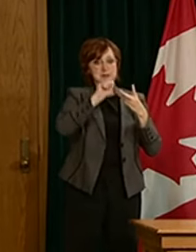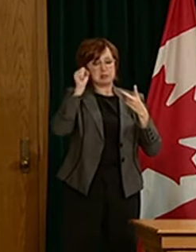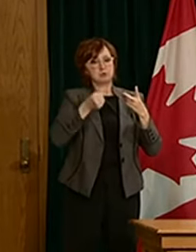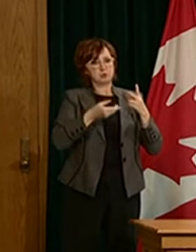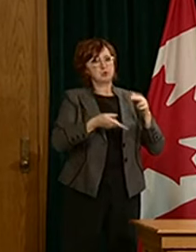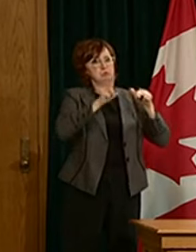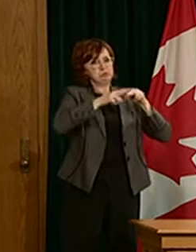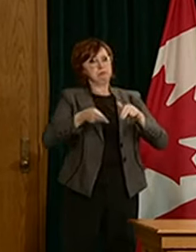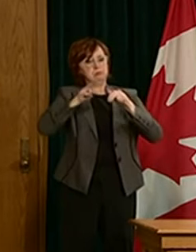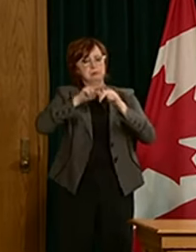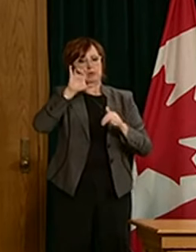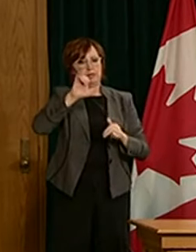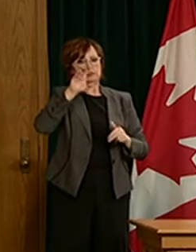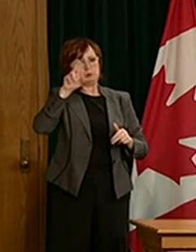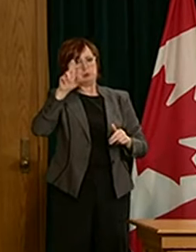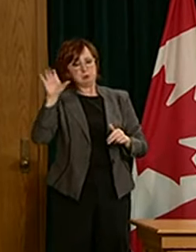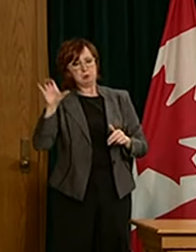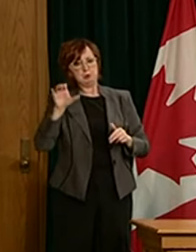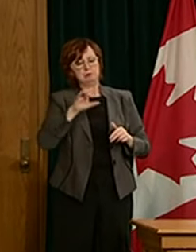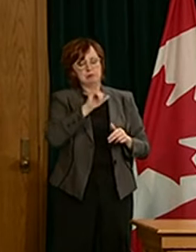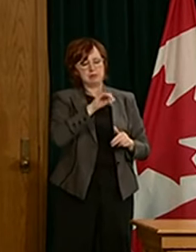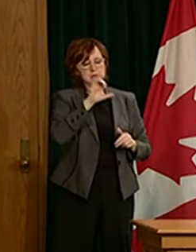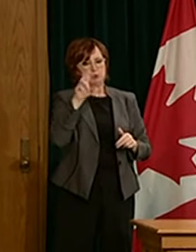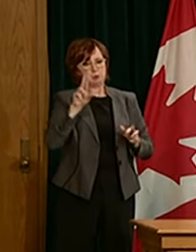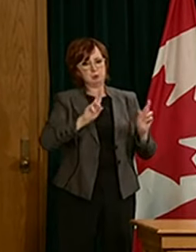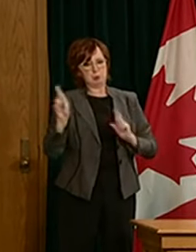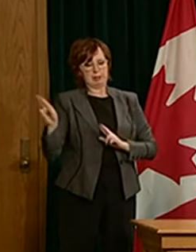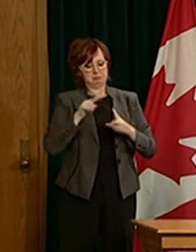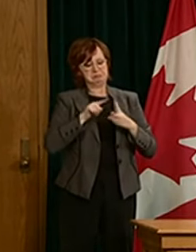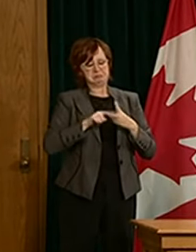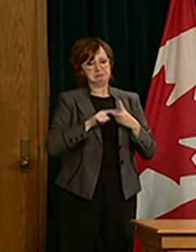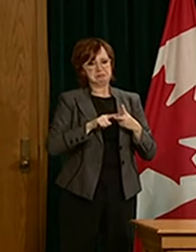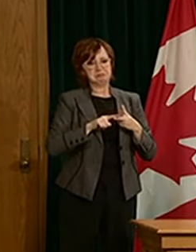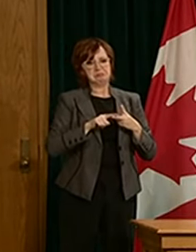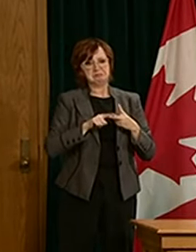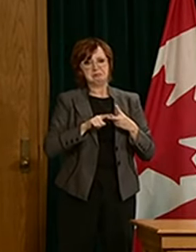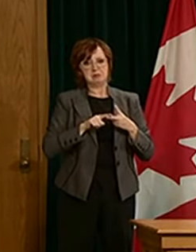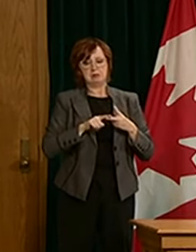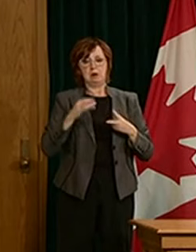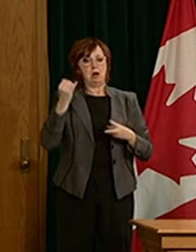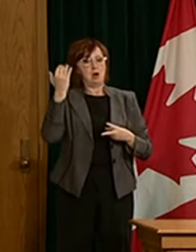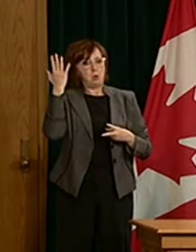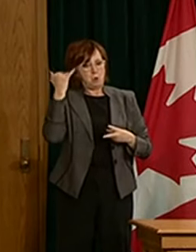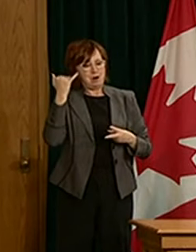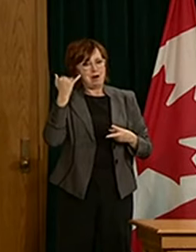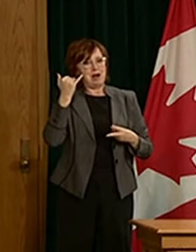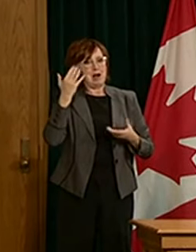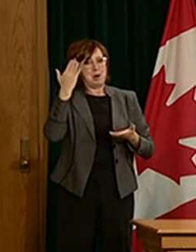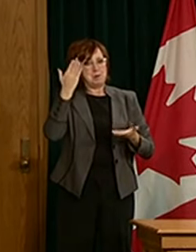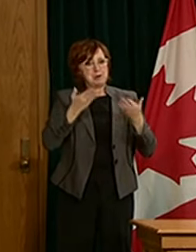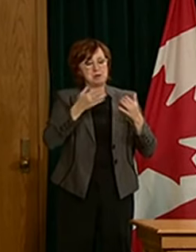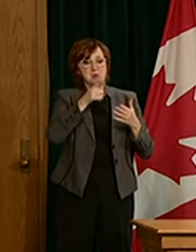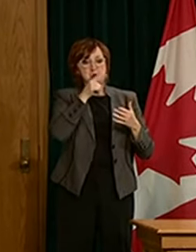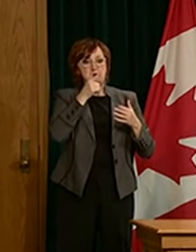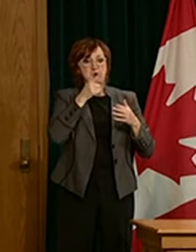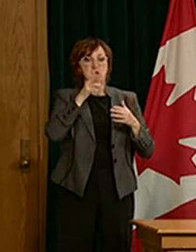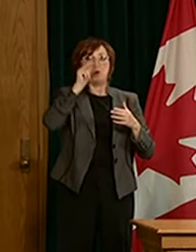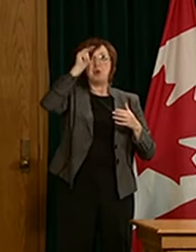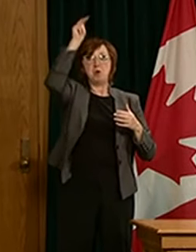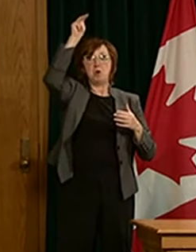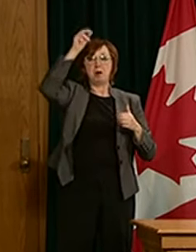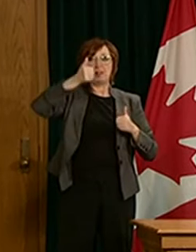to allow for the admission of patients from the north and rural once they